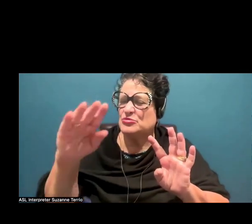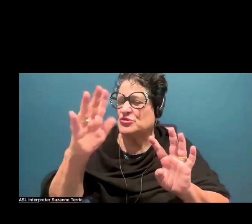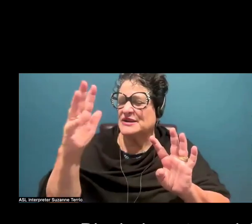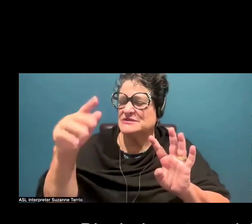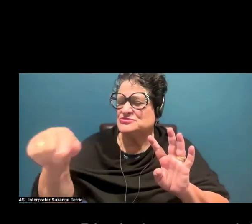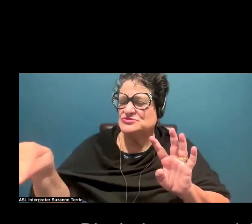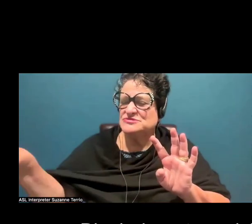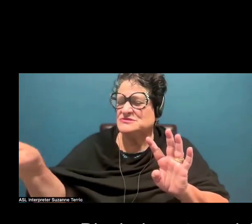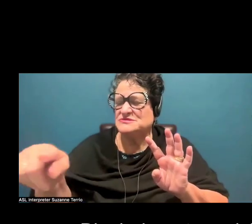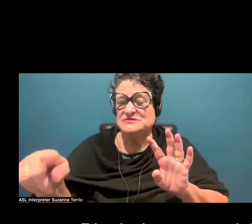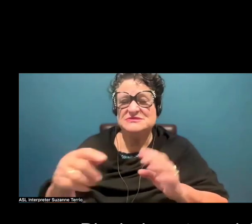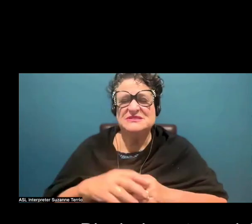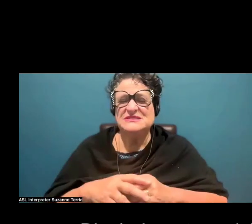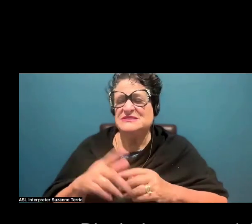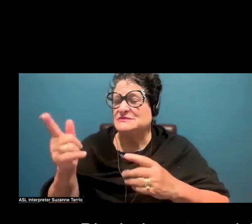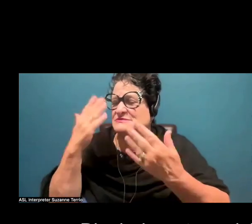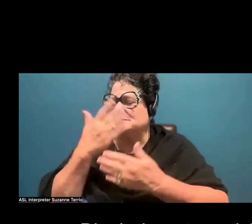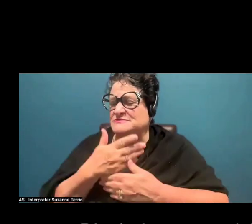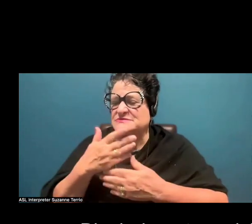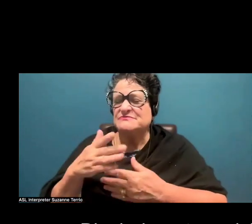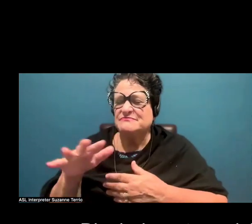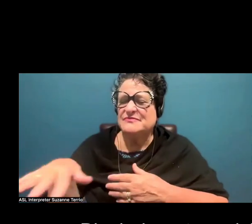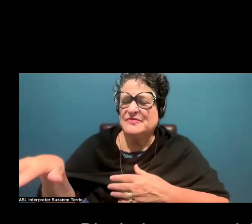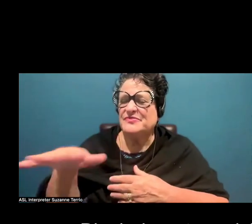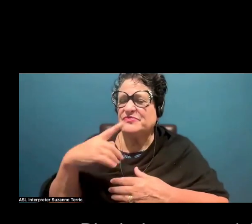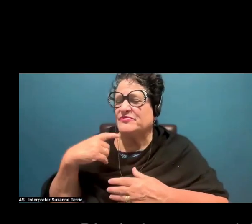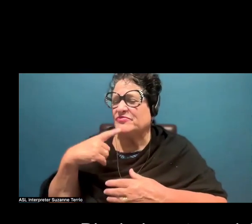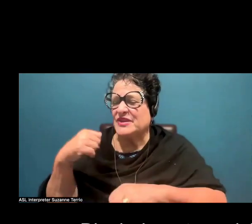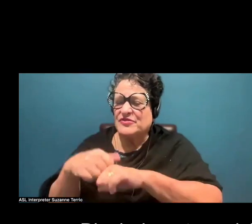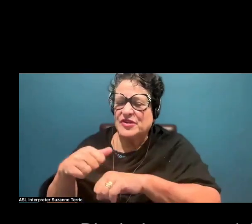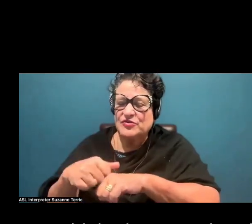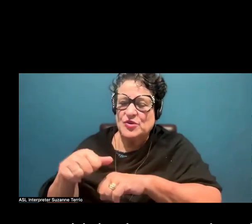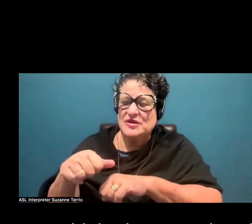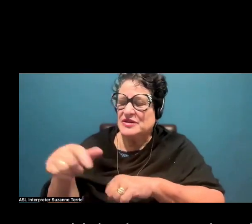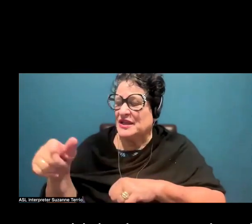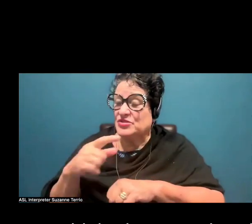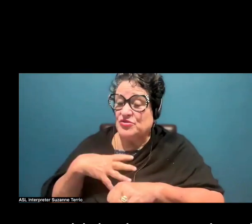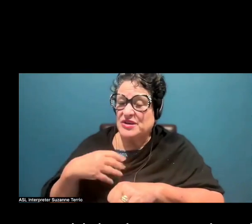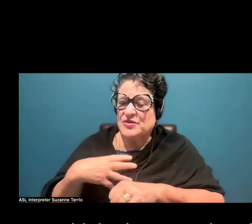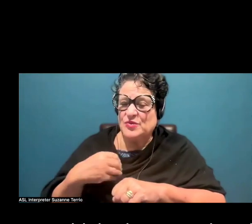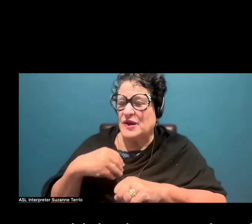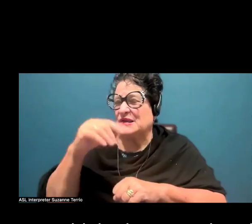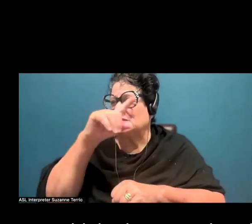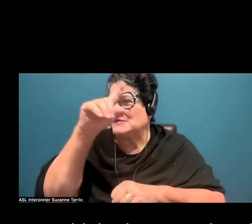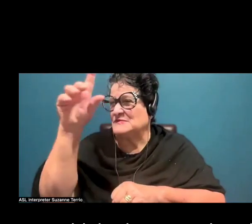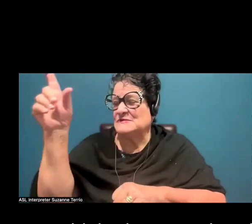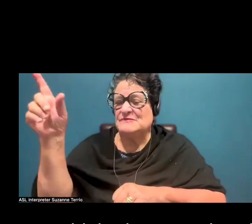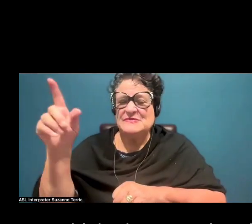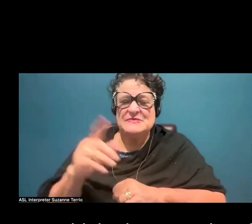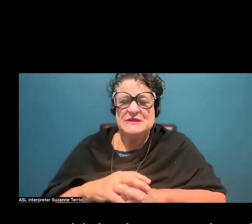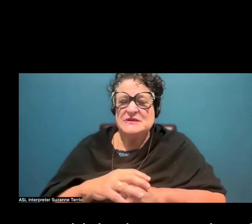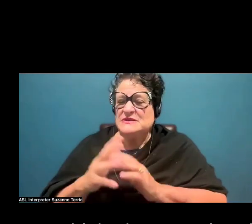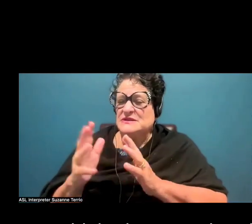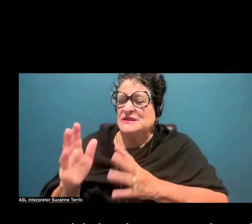passage. Black desert varnish striped across the red rock walls, and that ring of white high above our heads, left there when the